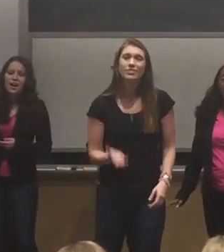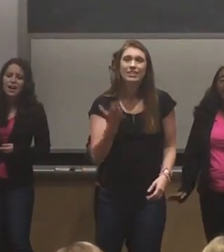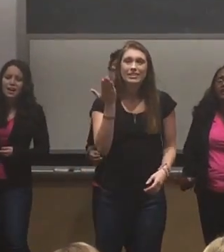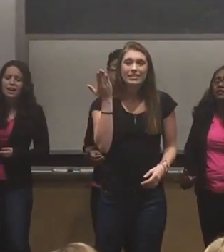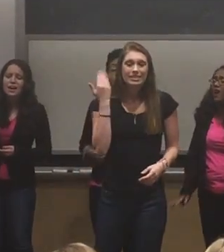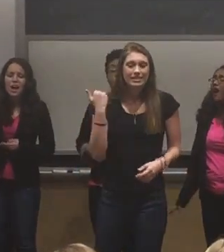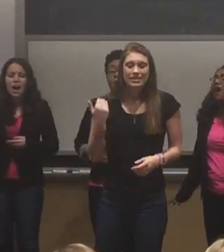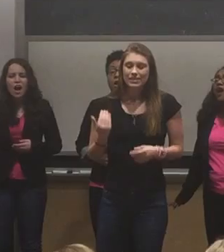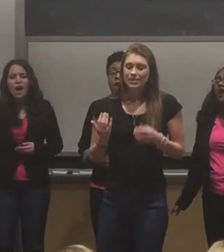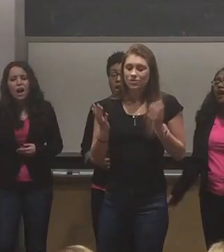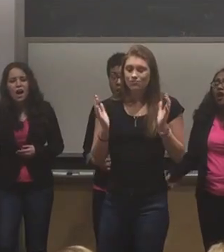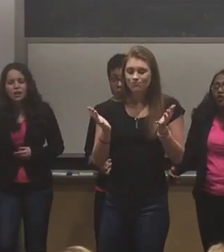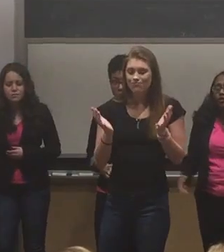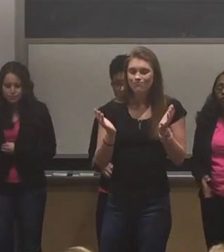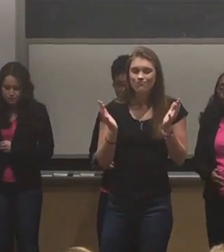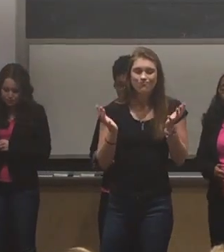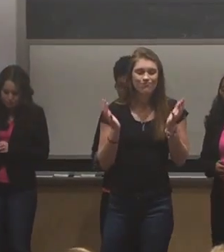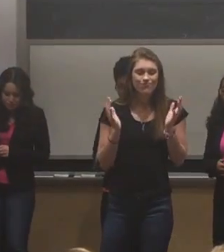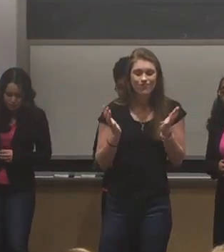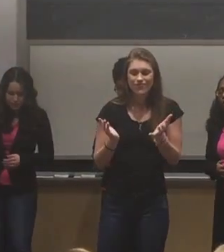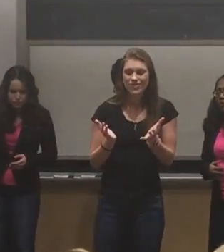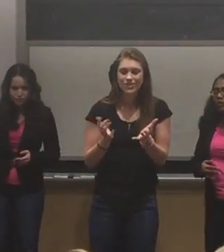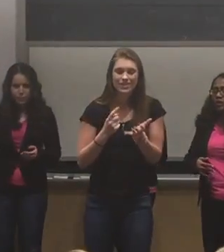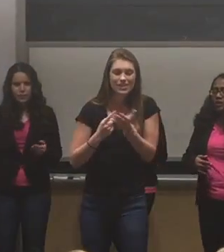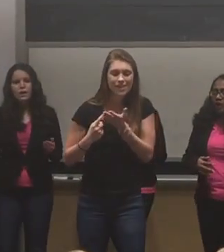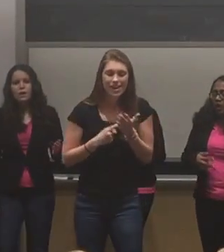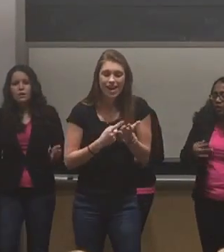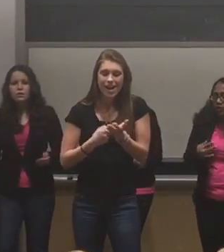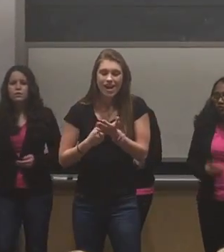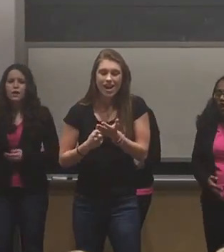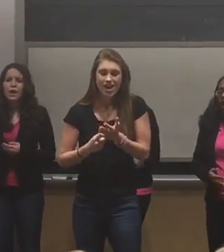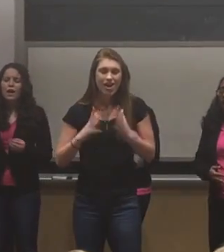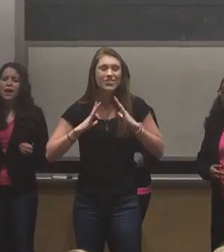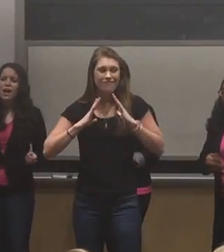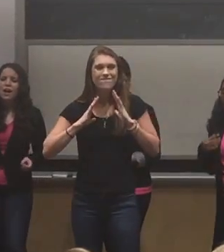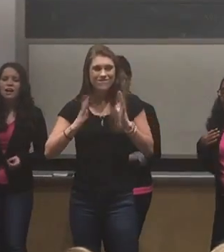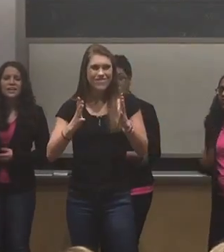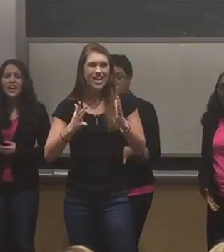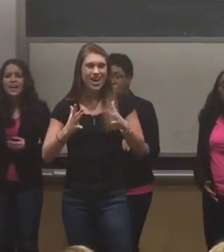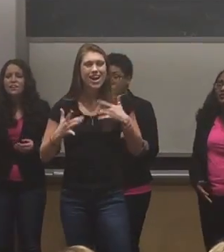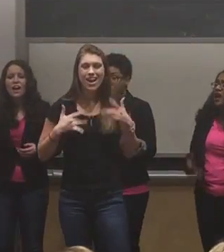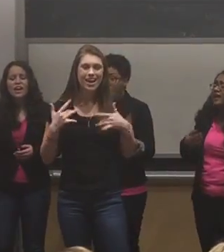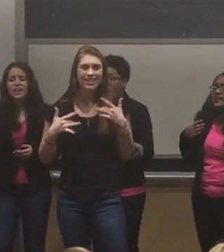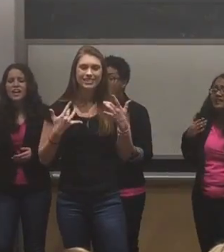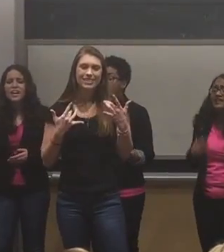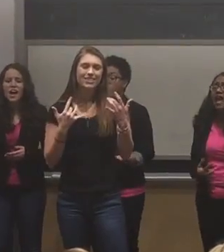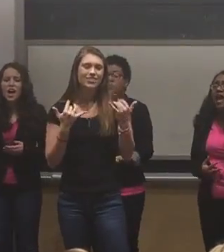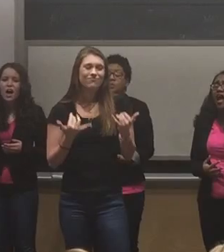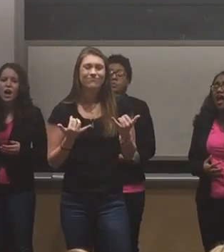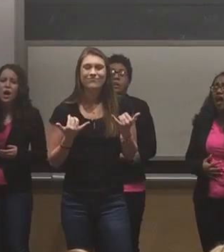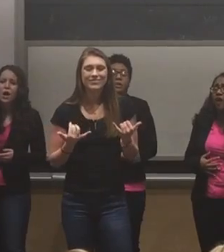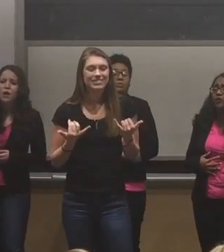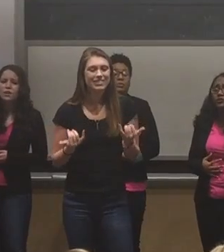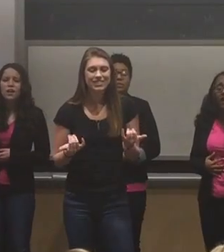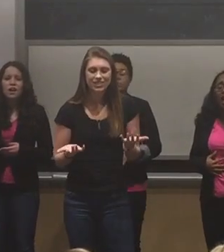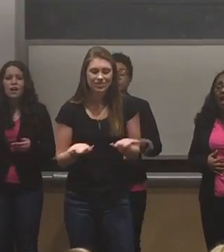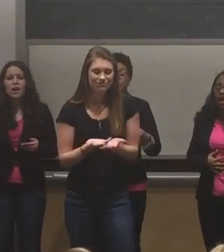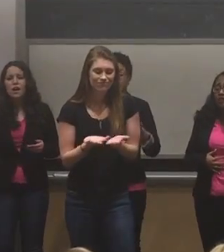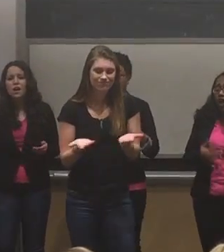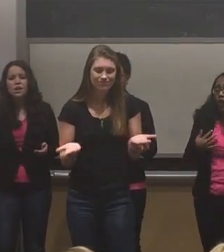Maybe that's just going. You would be running out of